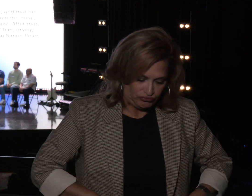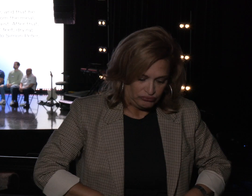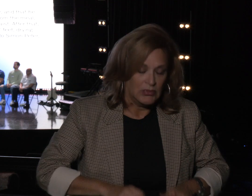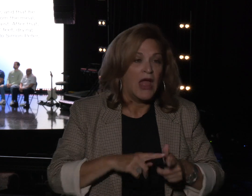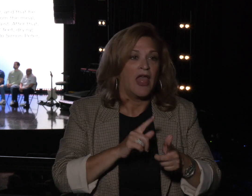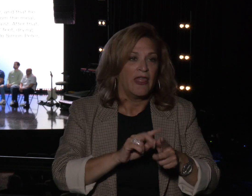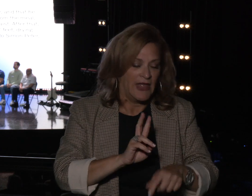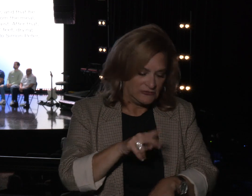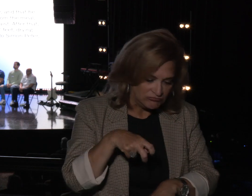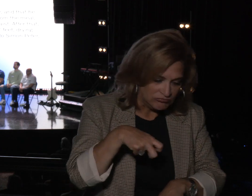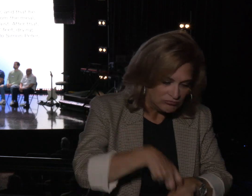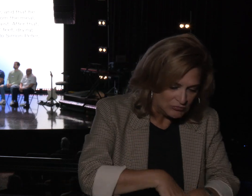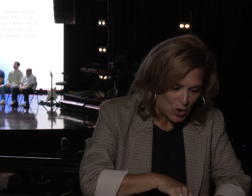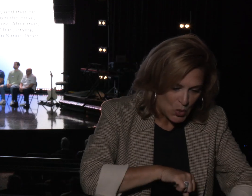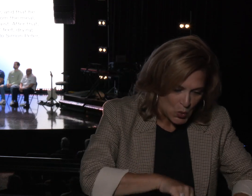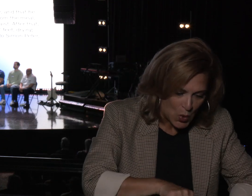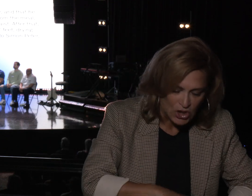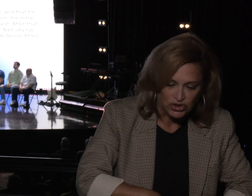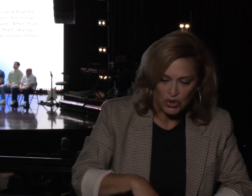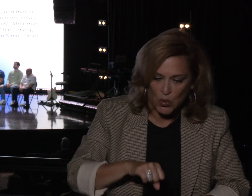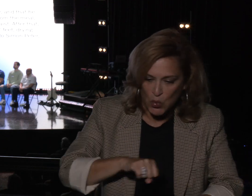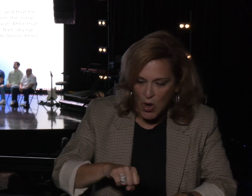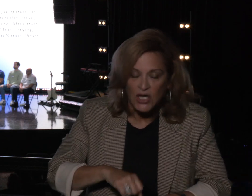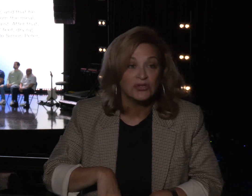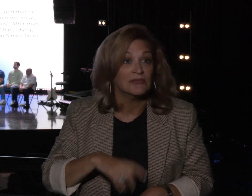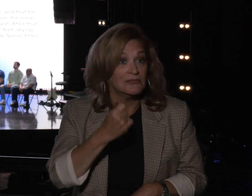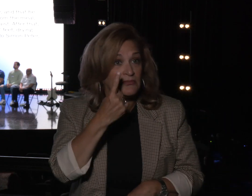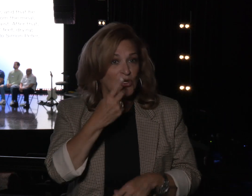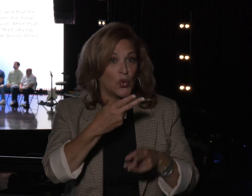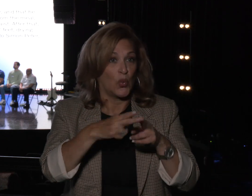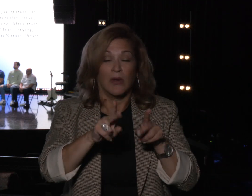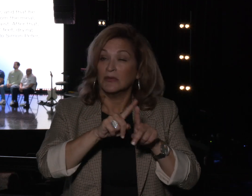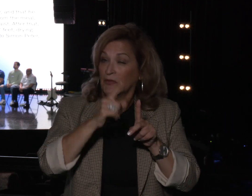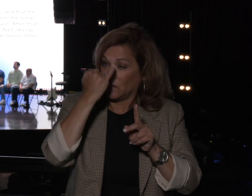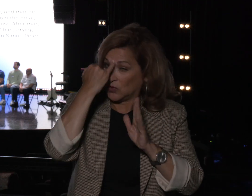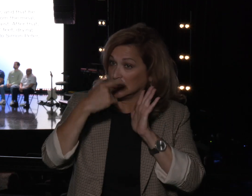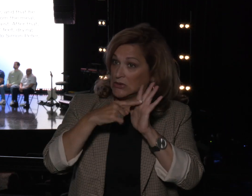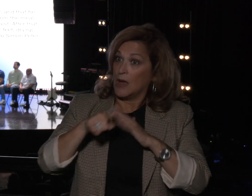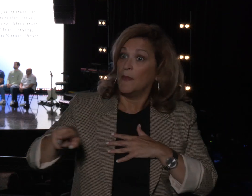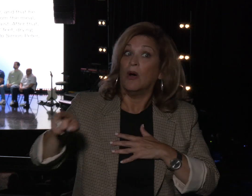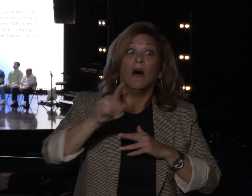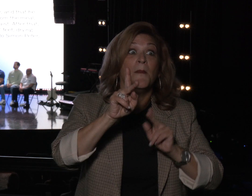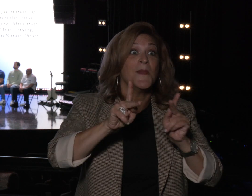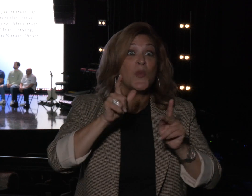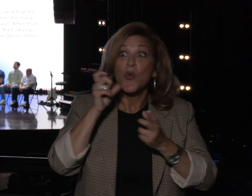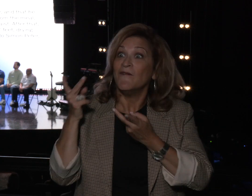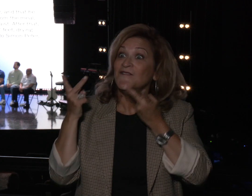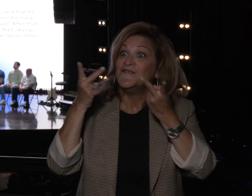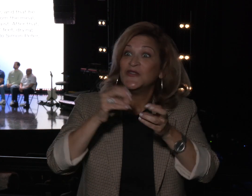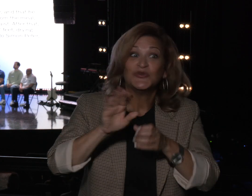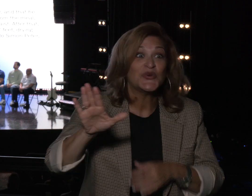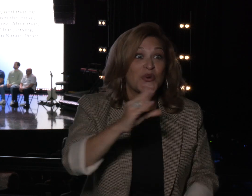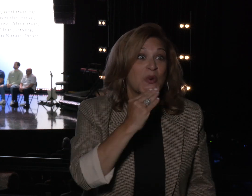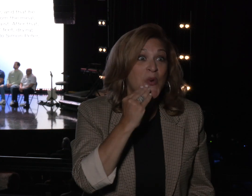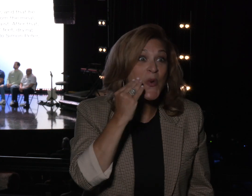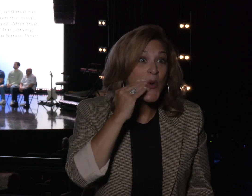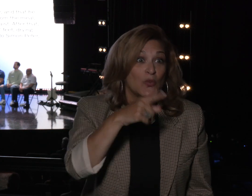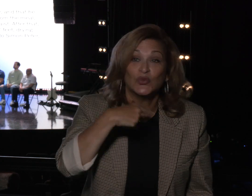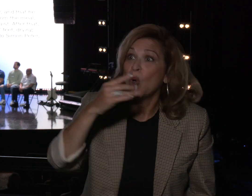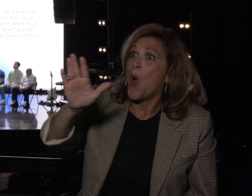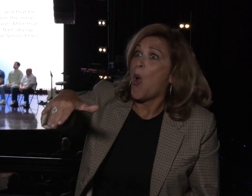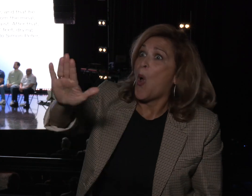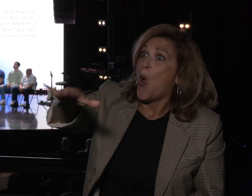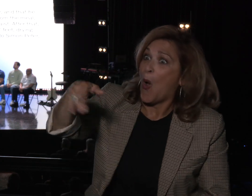wrapped around him. Real quick. If today, if someone comes to visit your house, you would say, hey, can I take your coat?